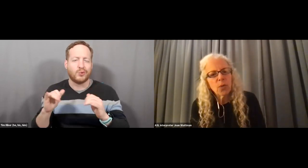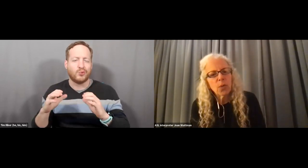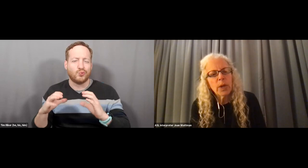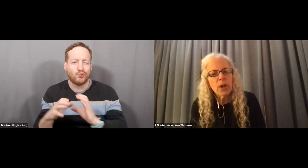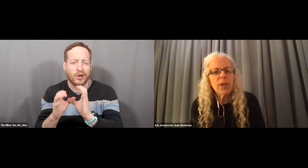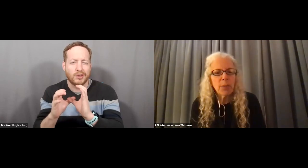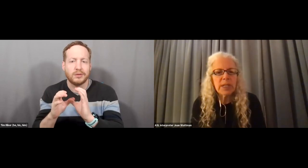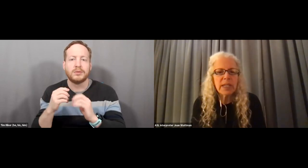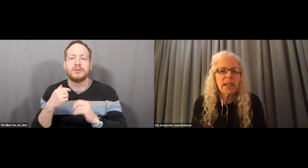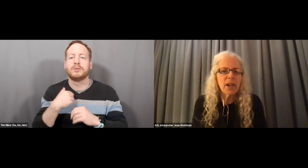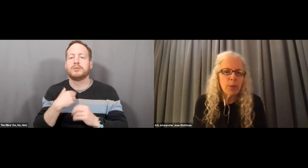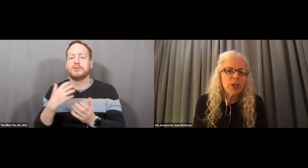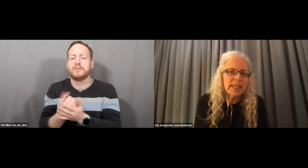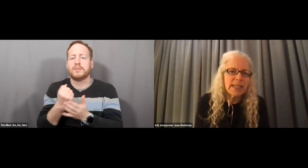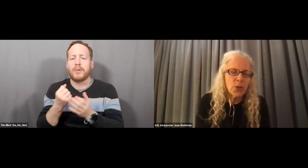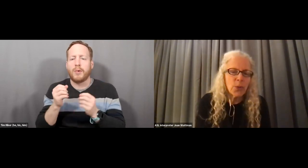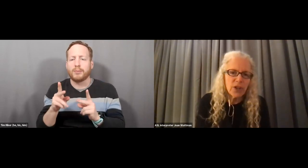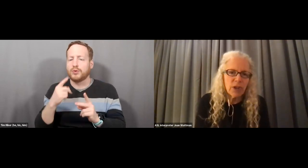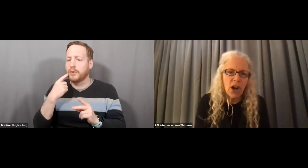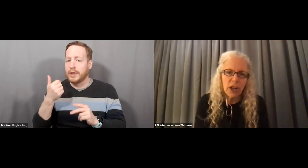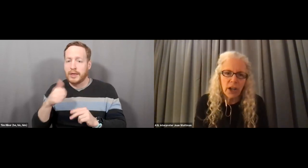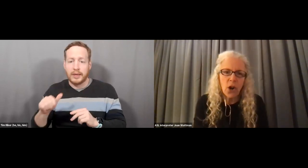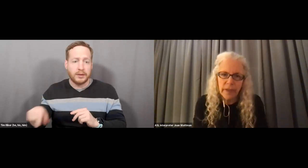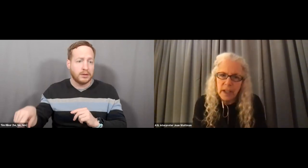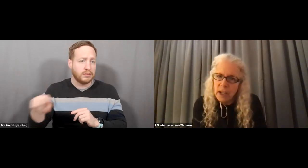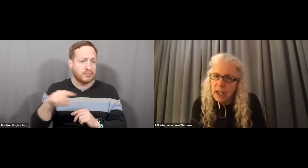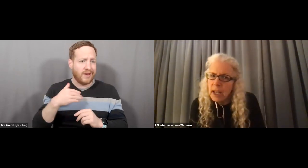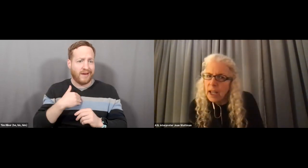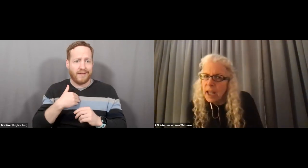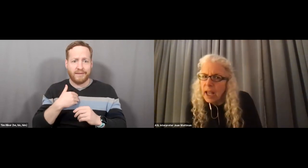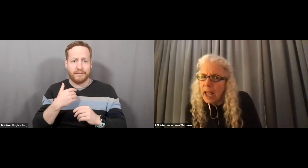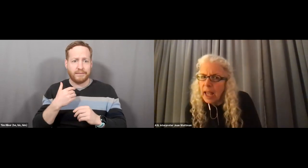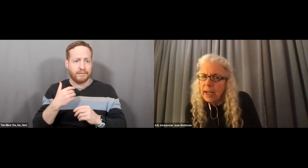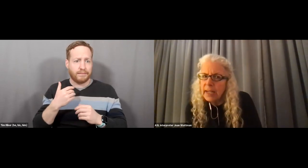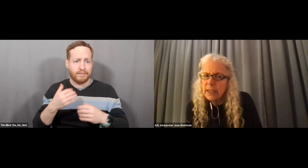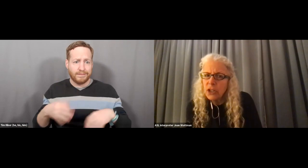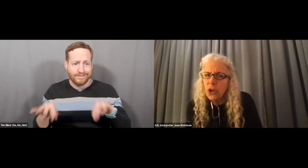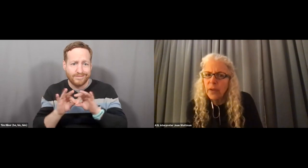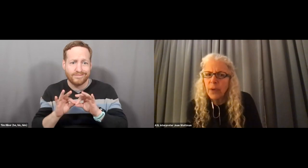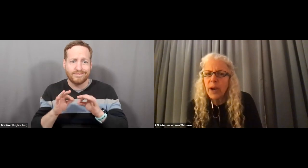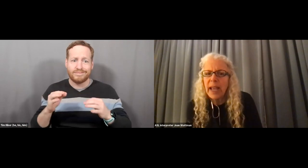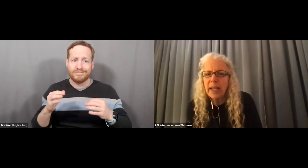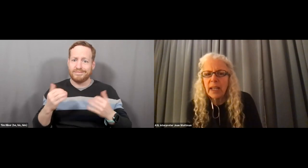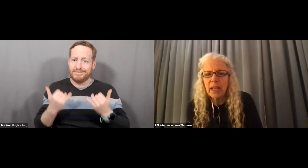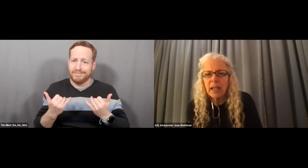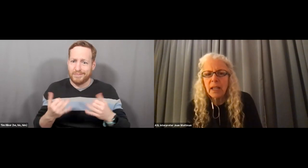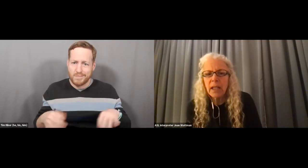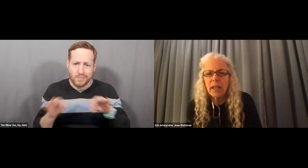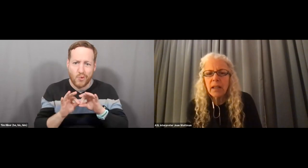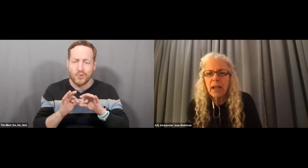We know that we're still in an emergency situation regarding COVID, and I didn't know if there were any, I'd